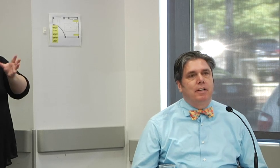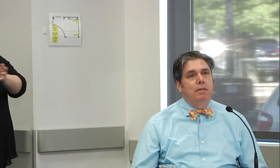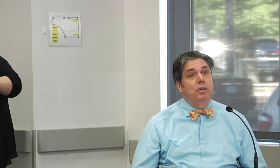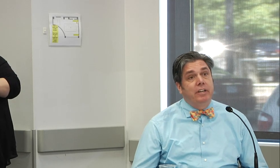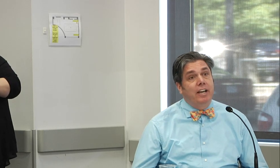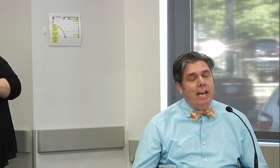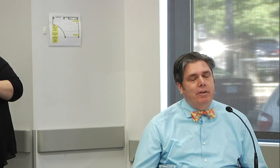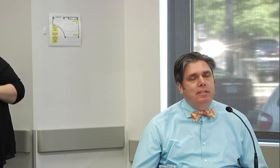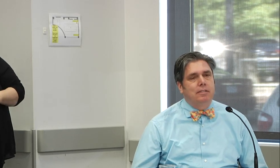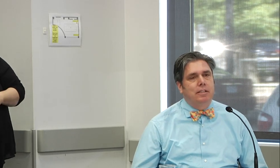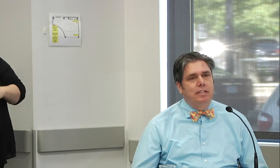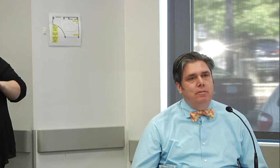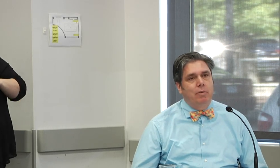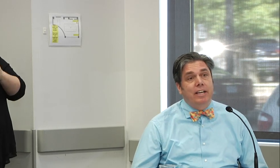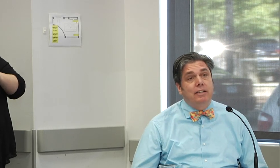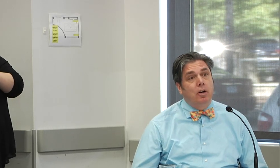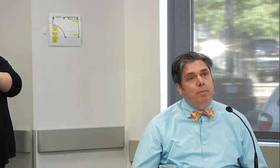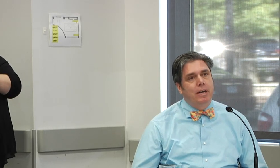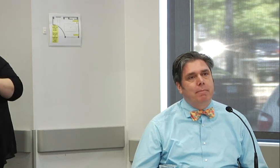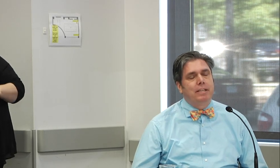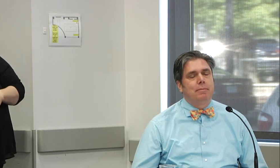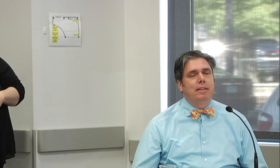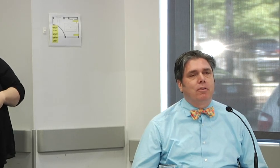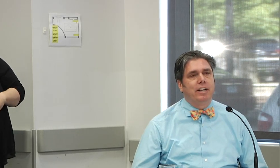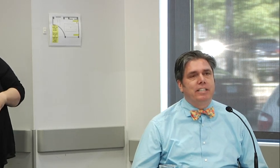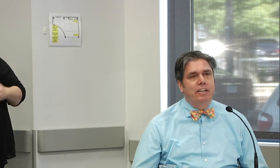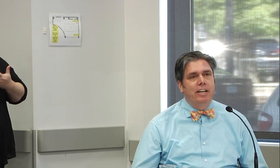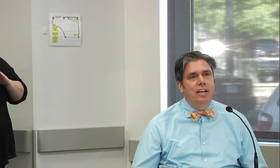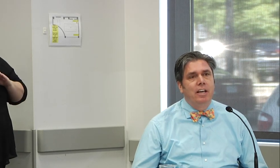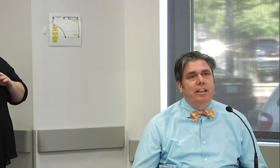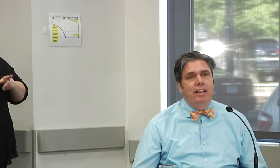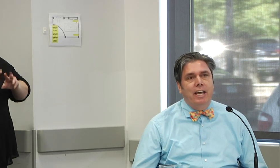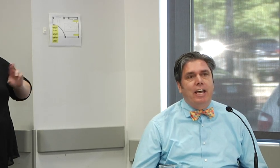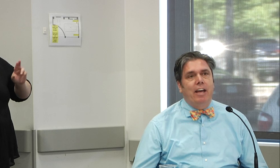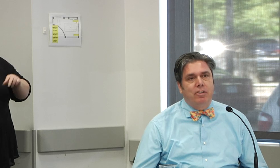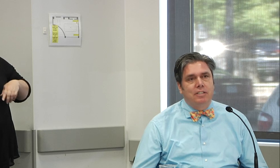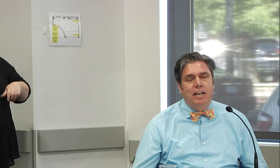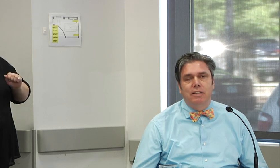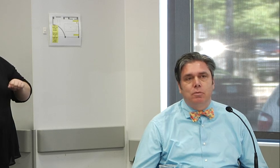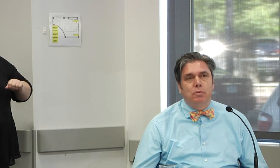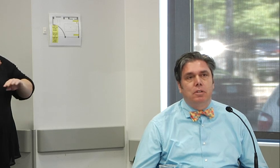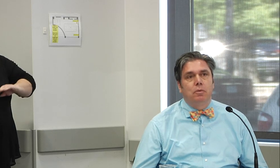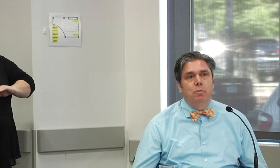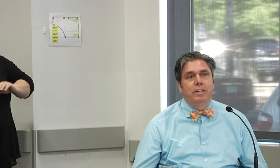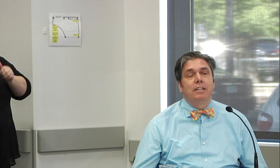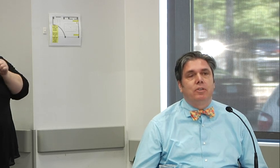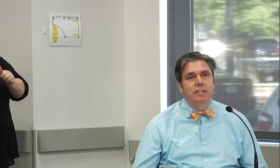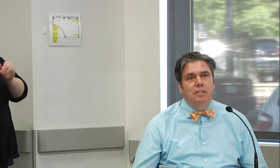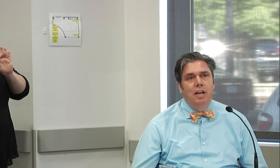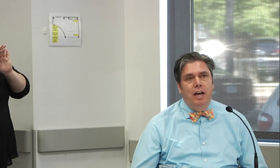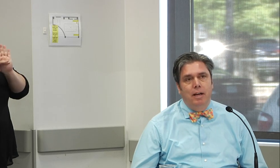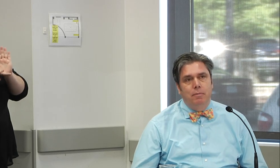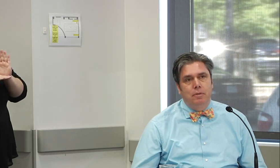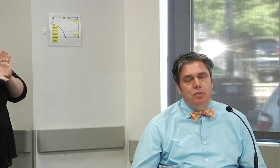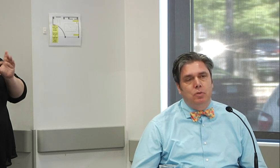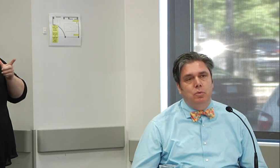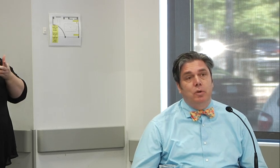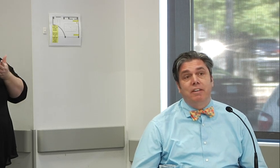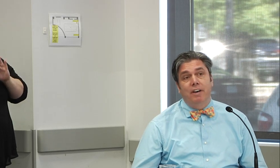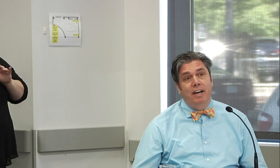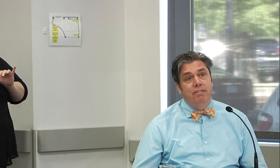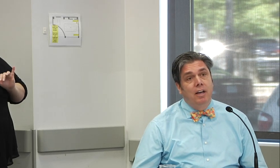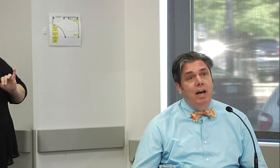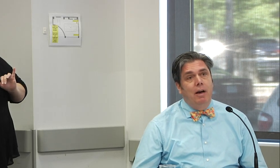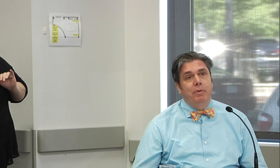community, a county is ready to open up and has met the criteria, that gathering size would increase to